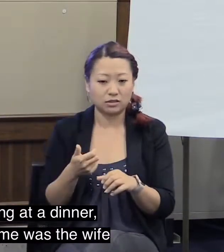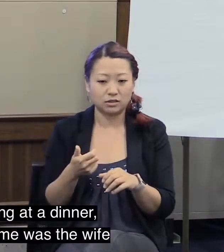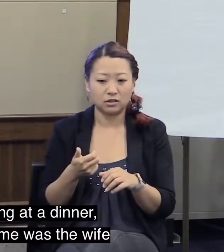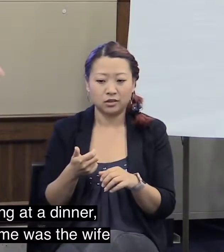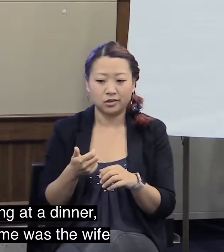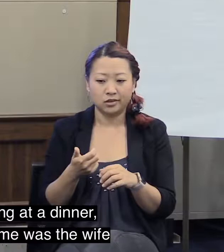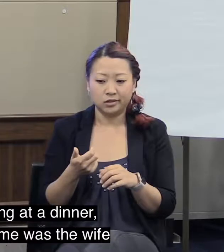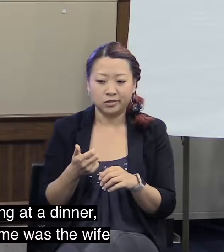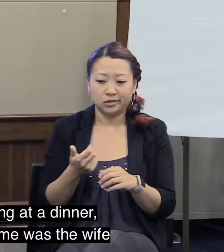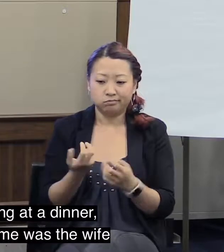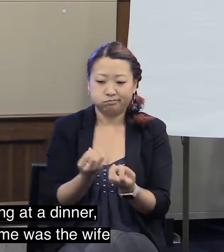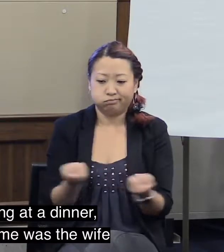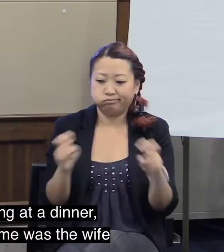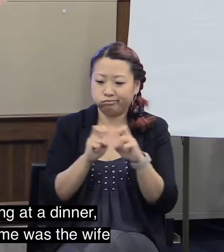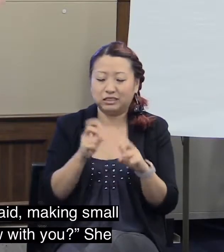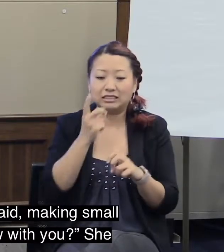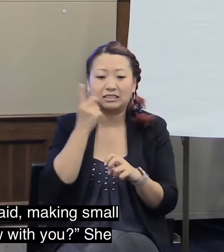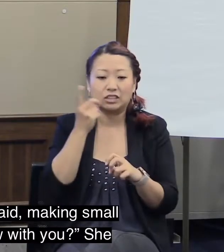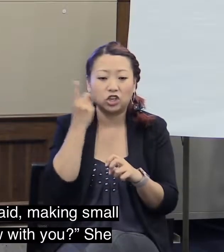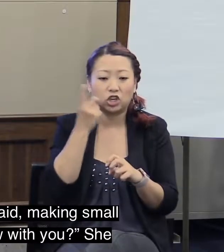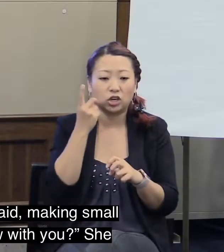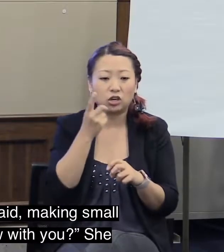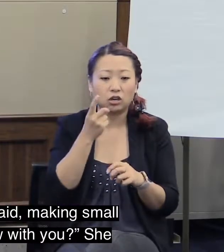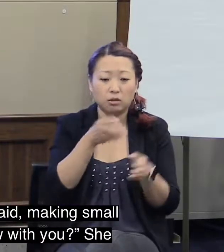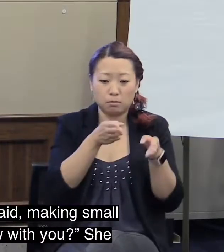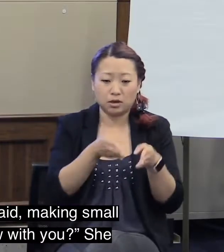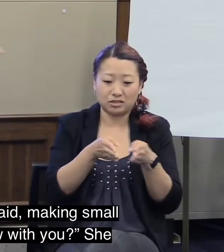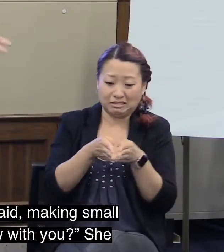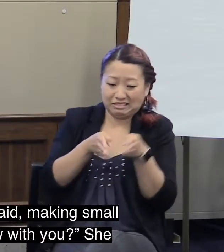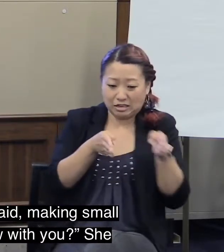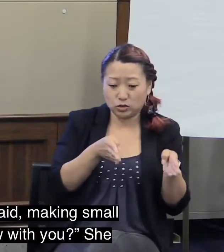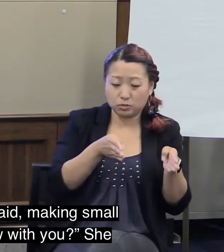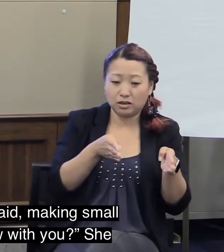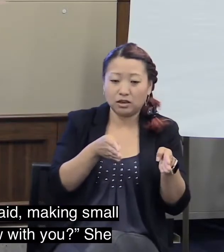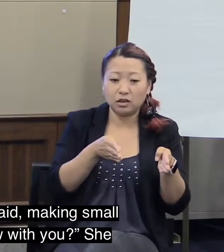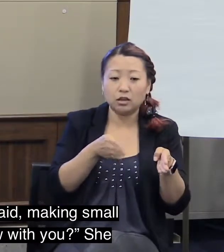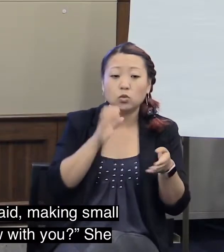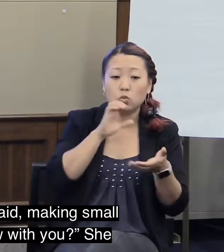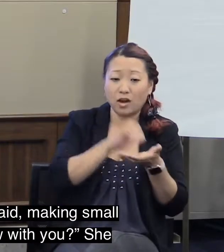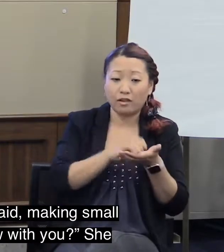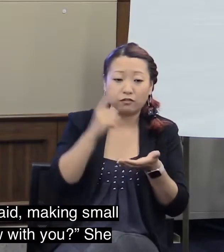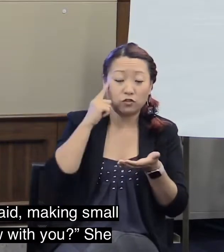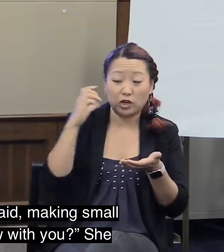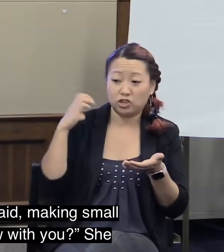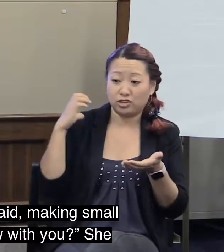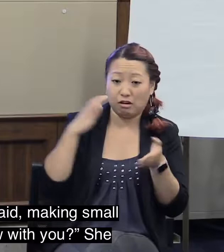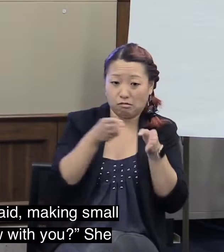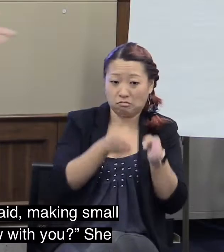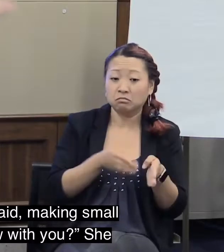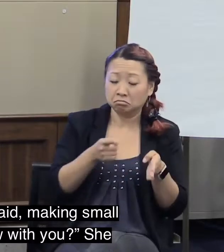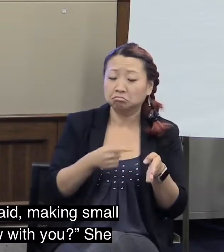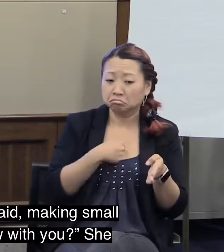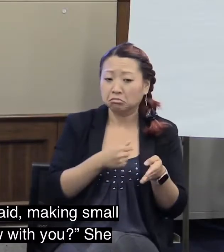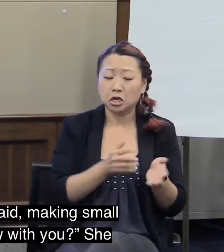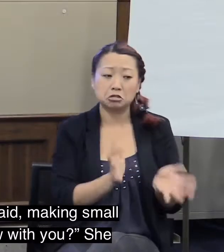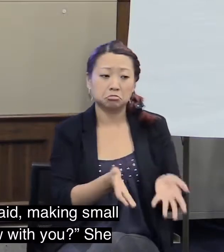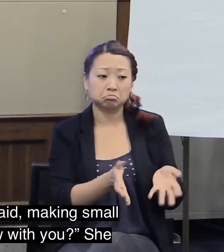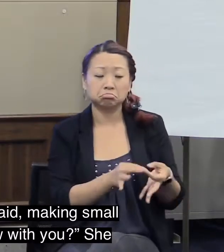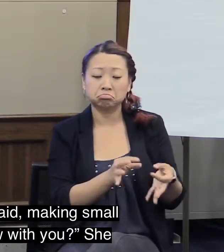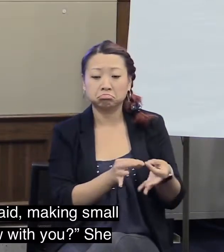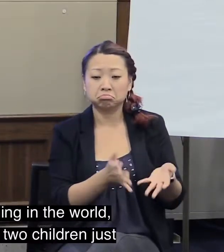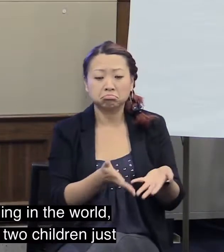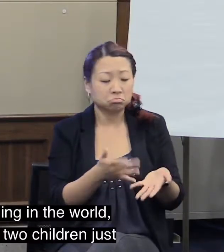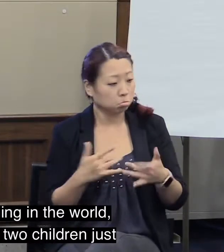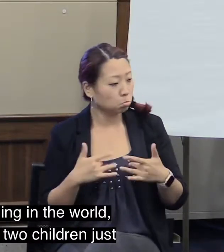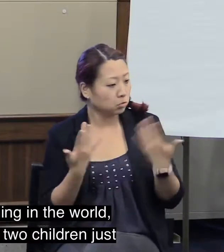dinner, and the person sitting next to me was the wife of the chairman, and so I said, making small talk, I said, so what's new